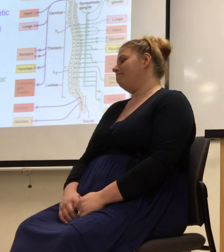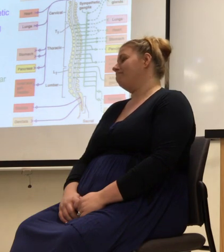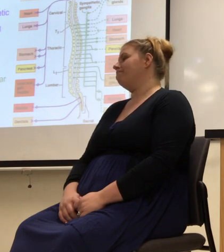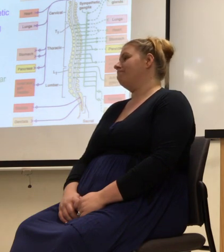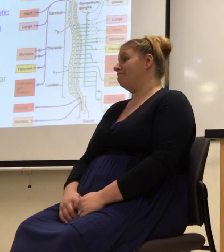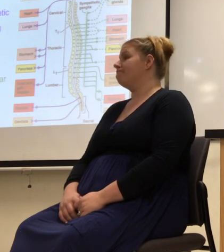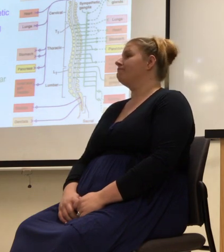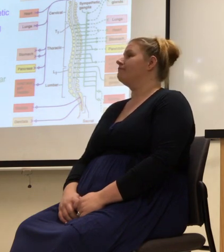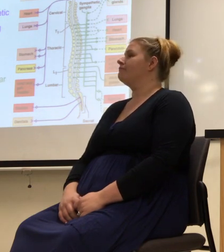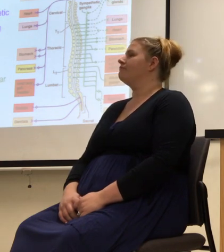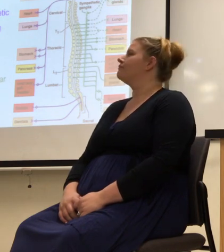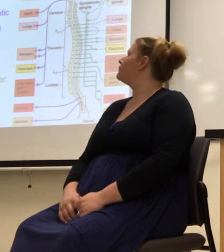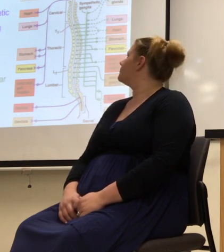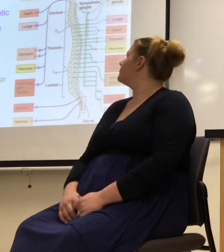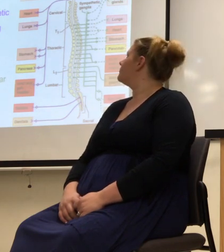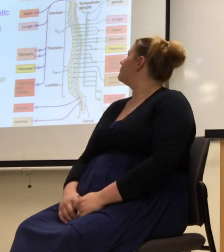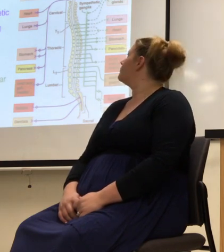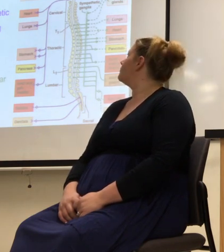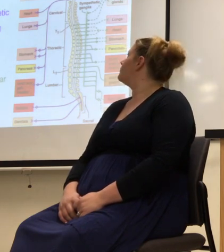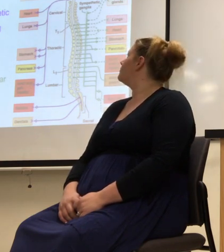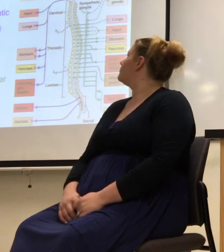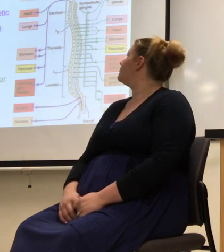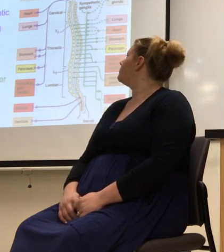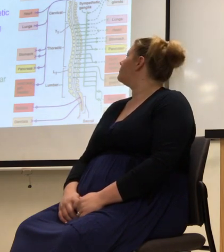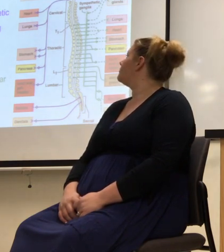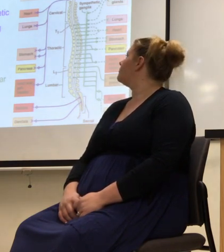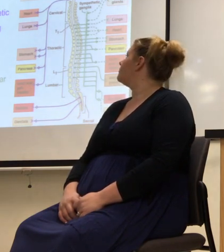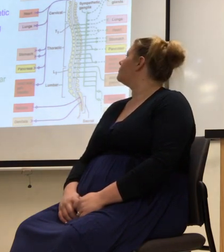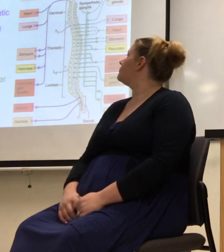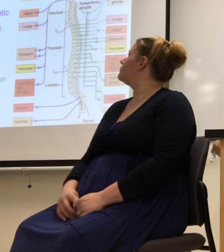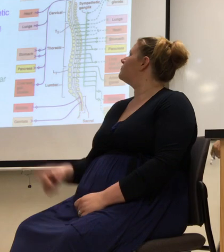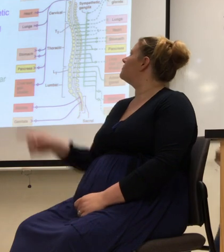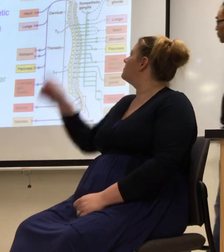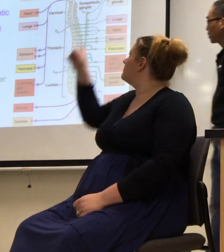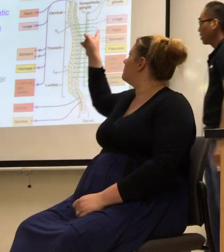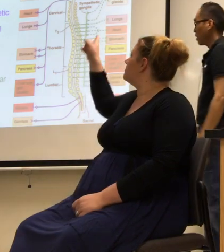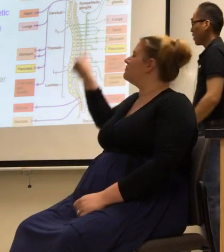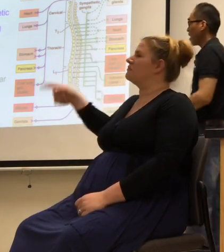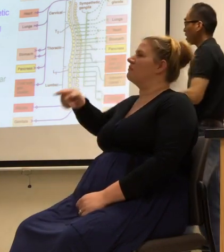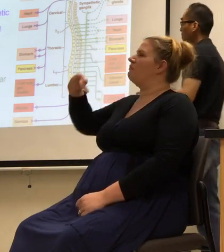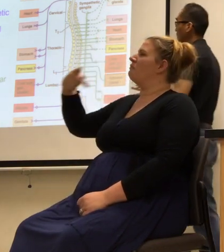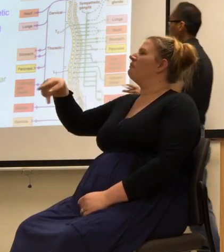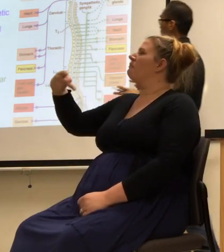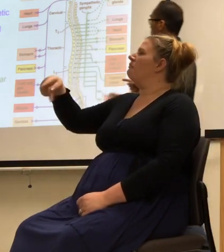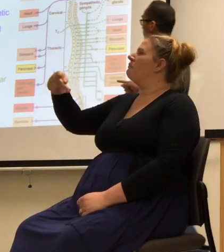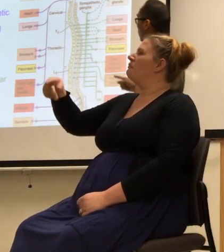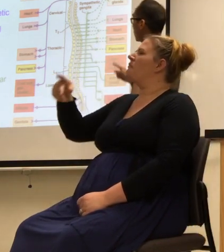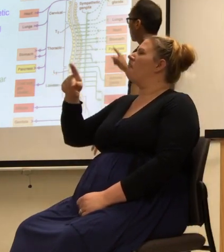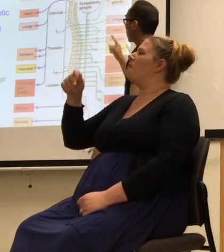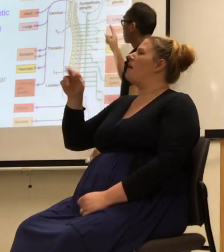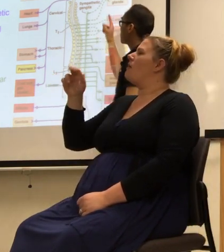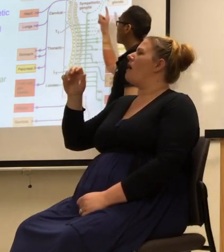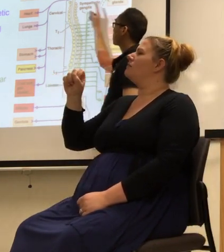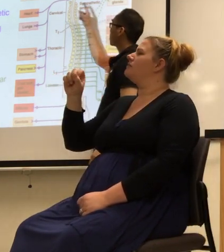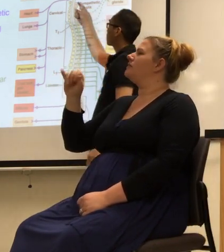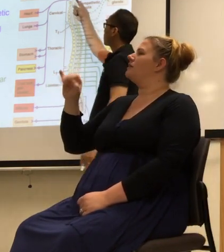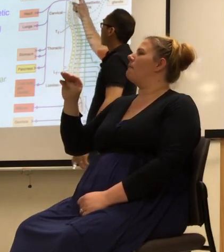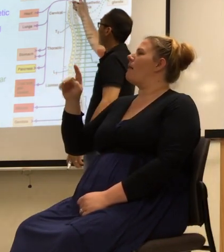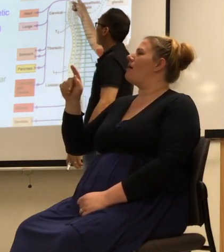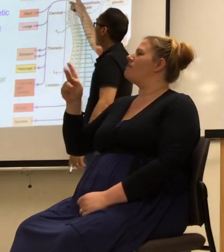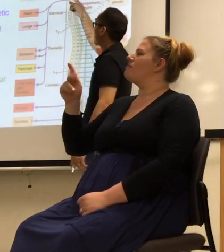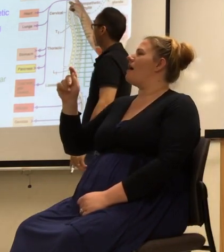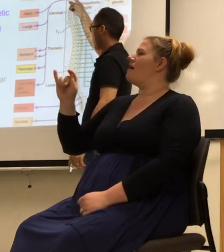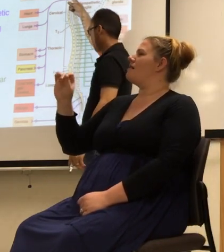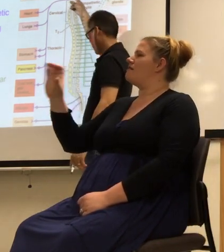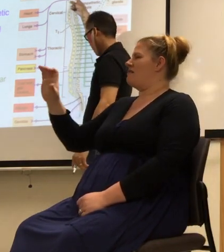Right, so what we see here is that the parasympathetic, colored purple on the figure, they come out the central nervous system either in